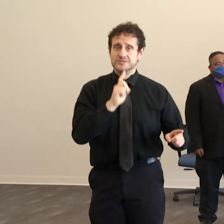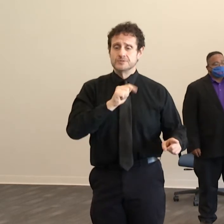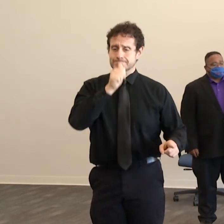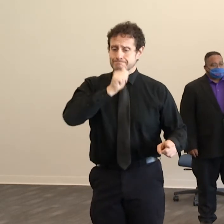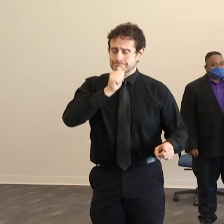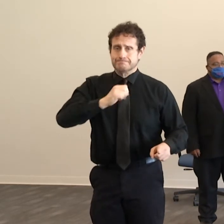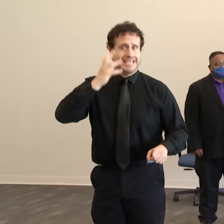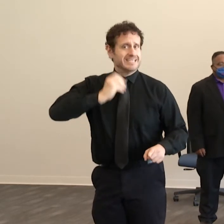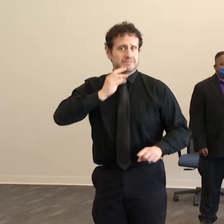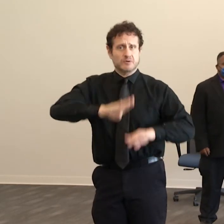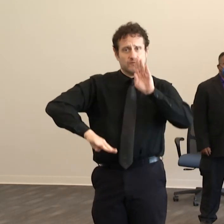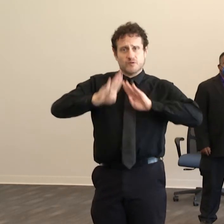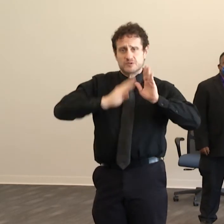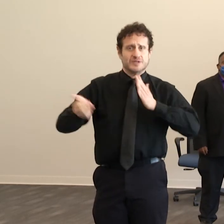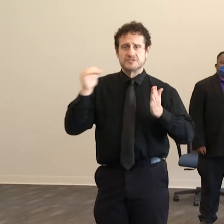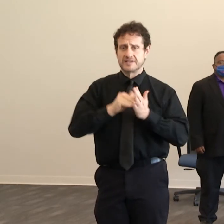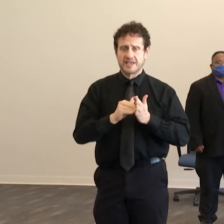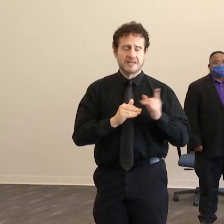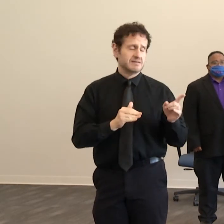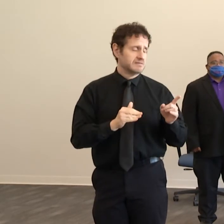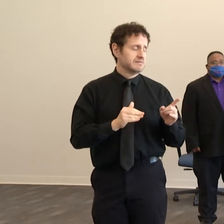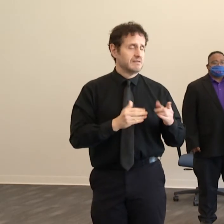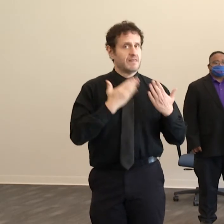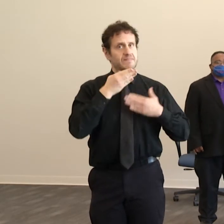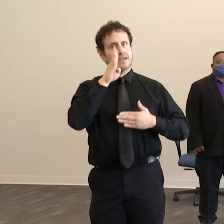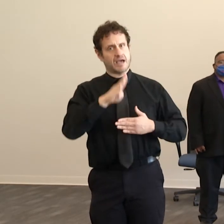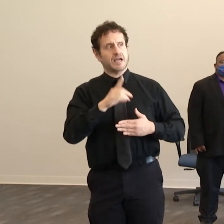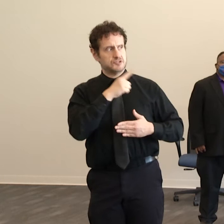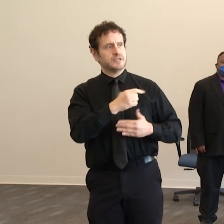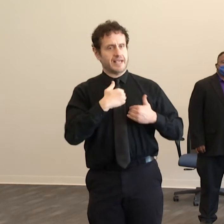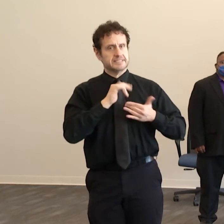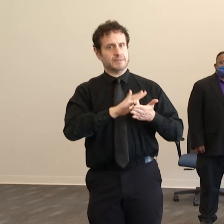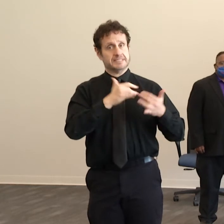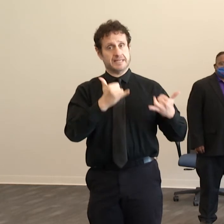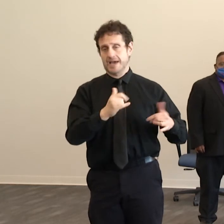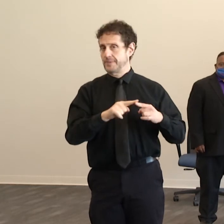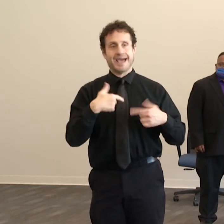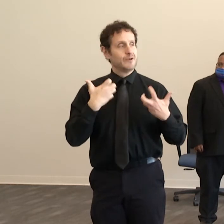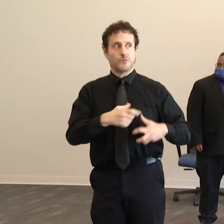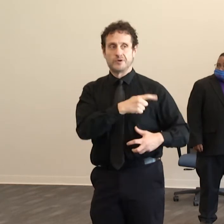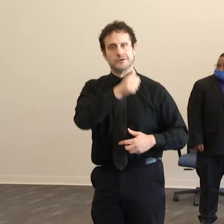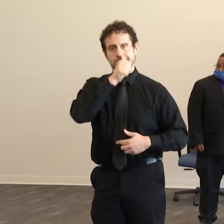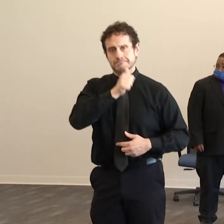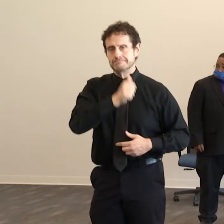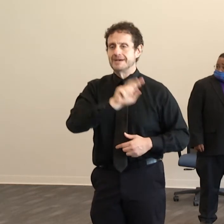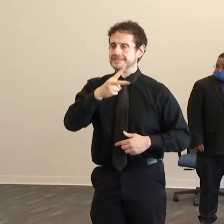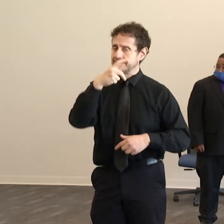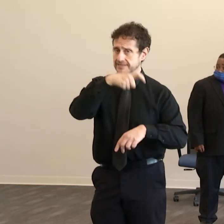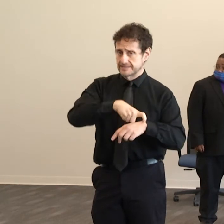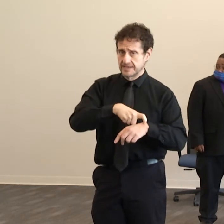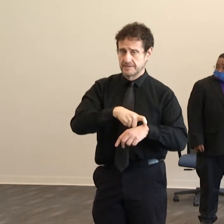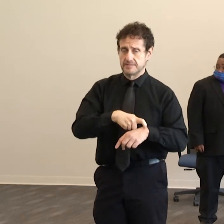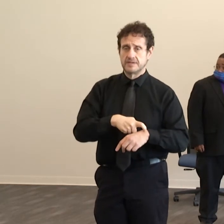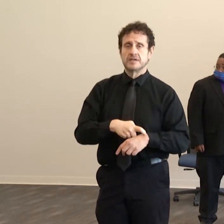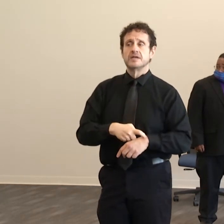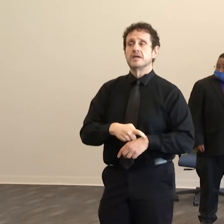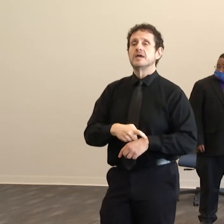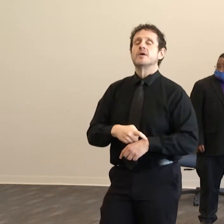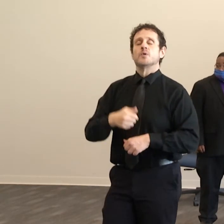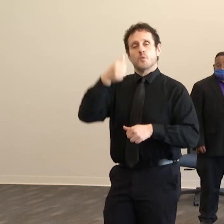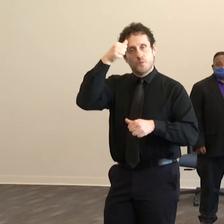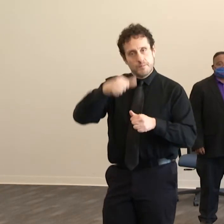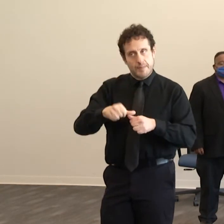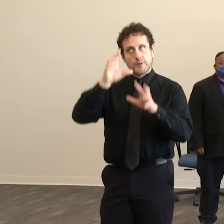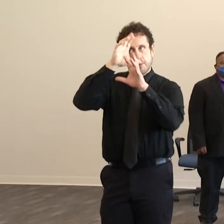we don't want to put you through a second time. But going back to my earlier point, the choice of DeJoy for Postmaster General was a political